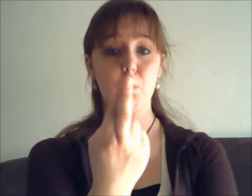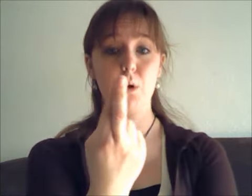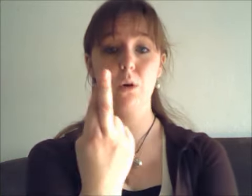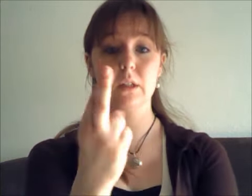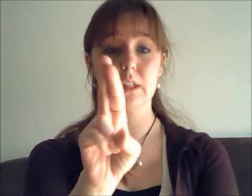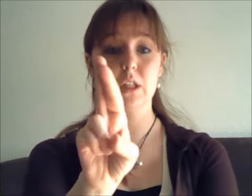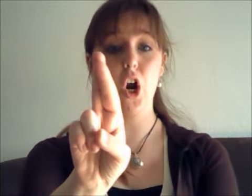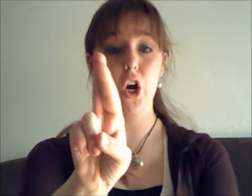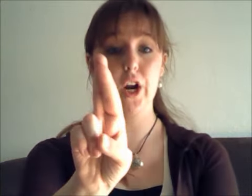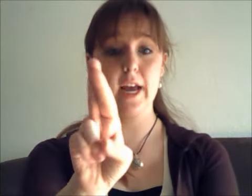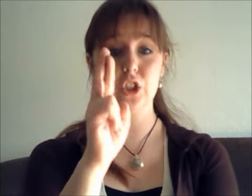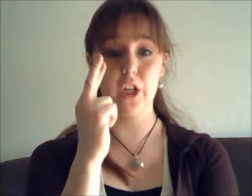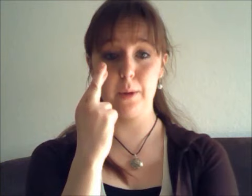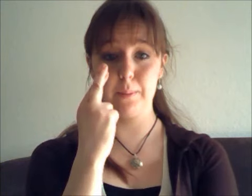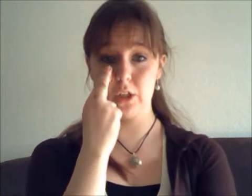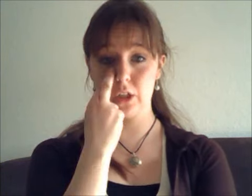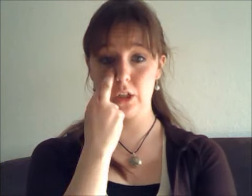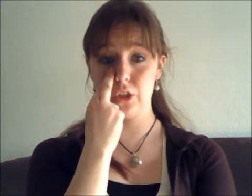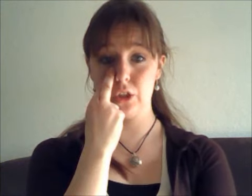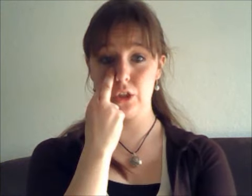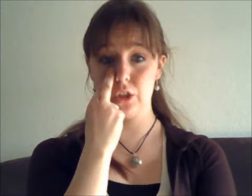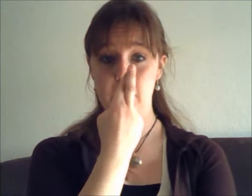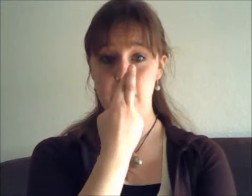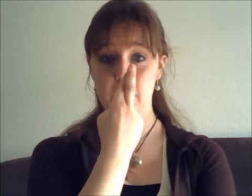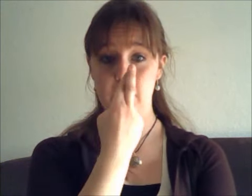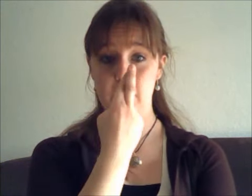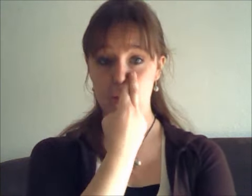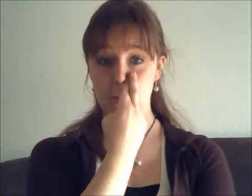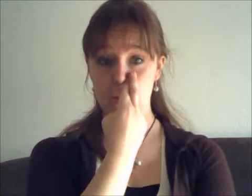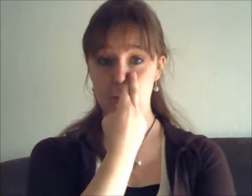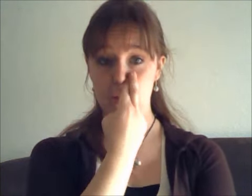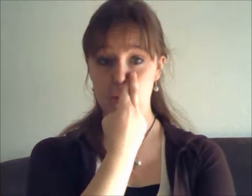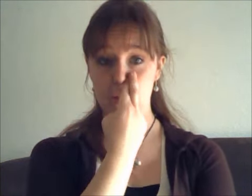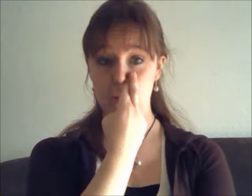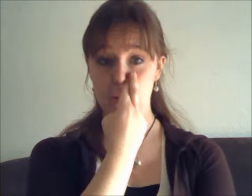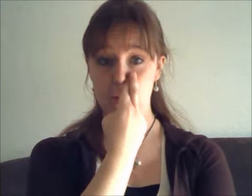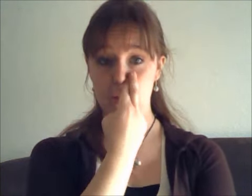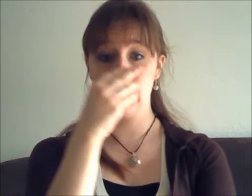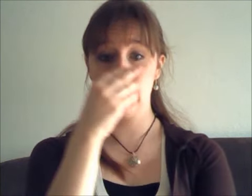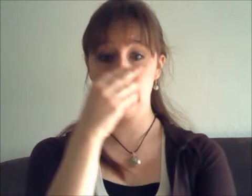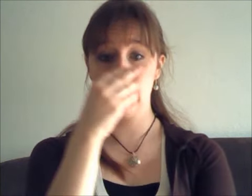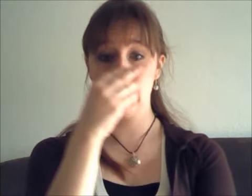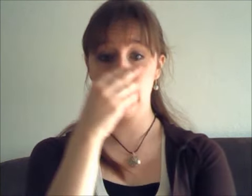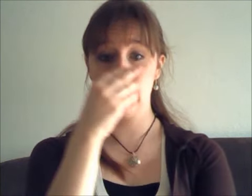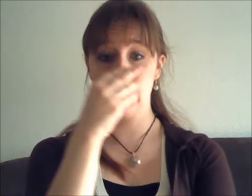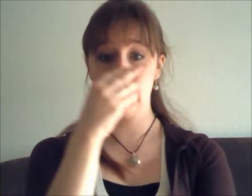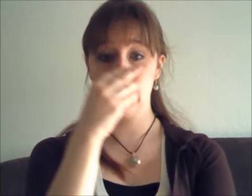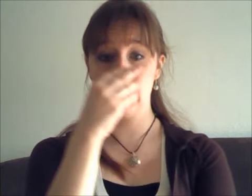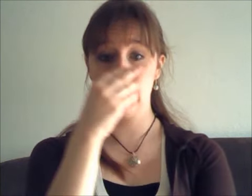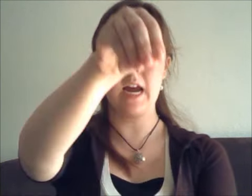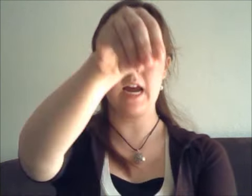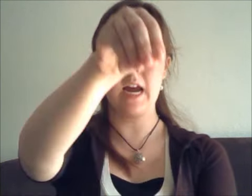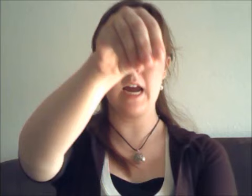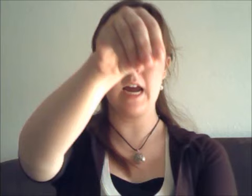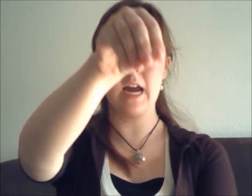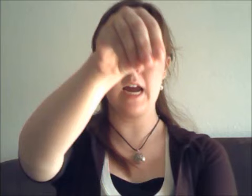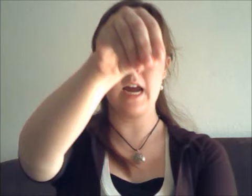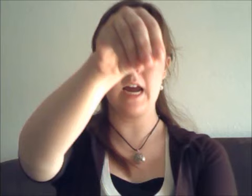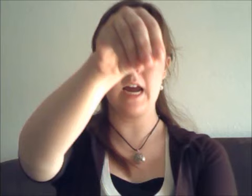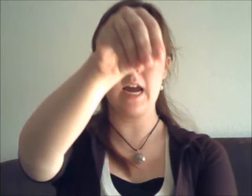Rose is an R hand shape, and you're going to do it by the nose. So rose, lay down, because that's the